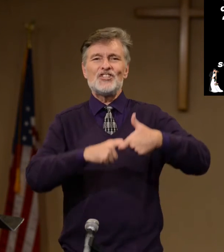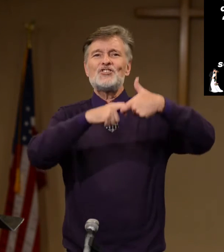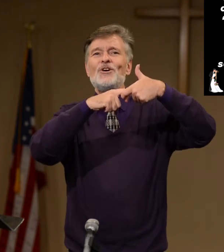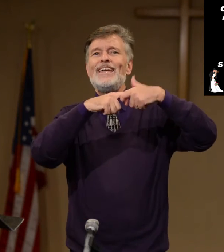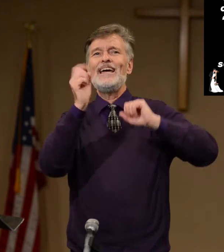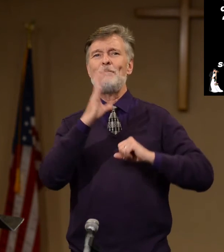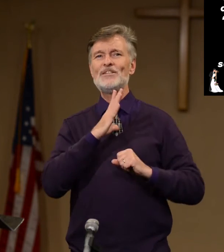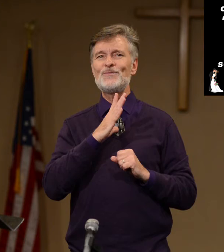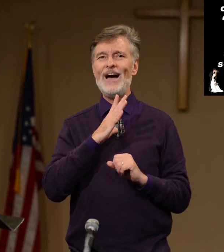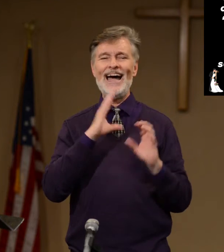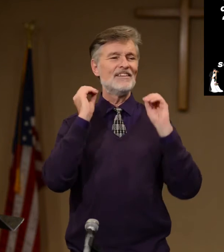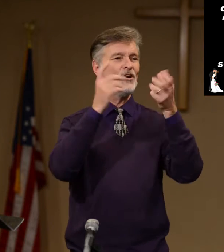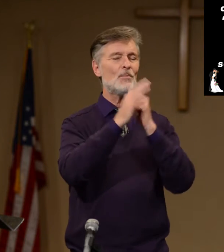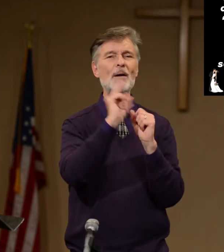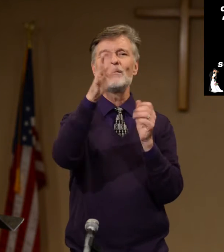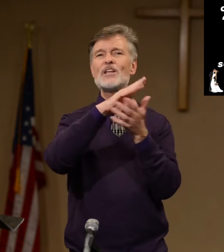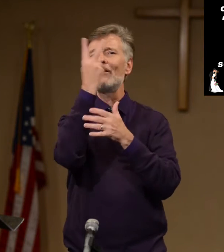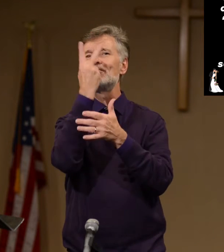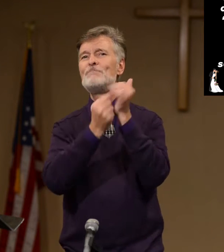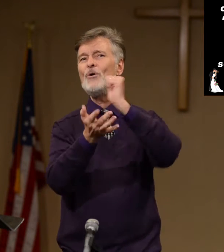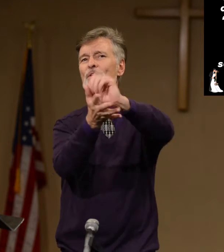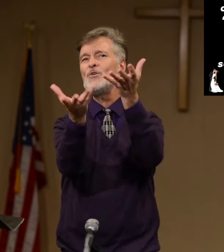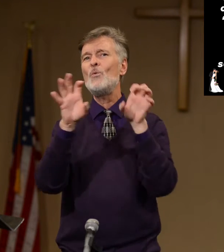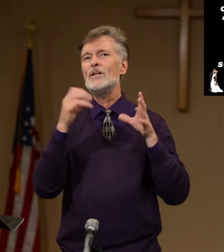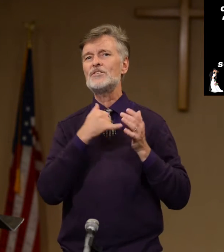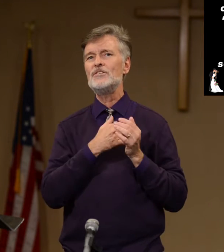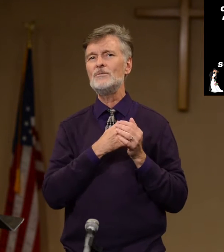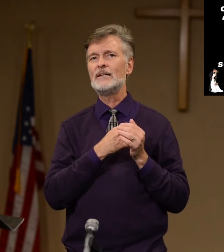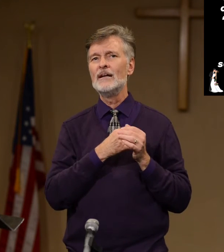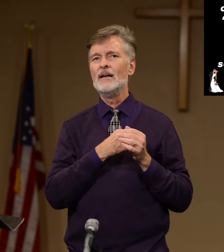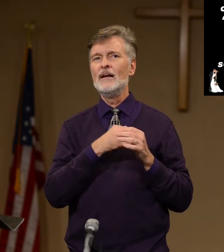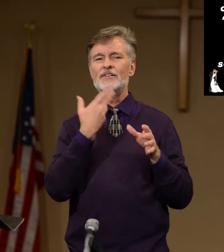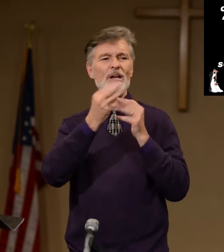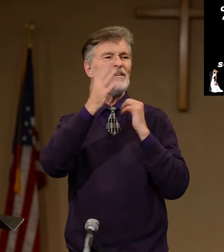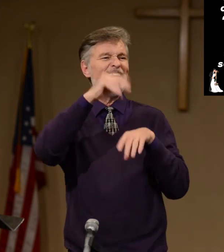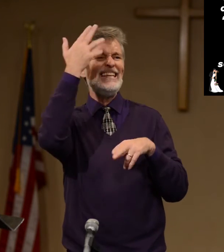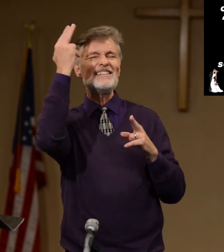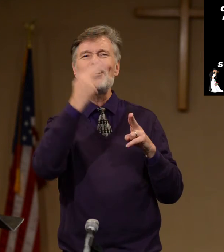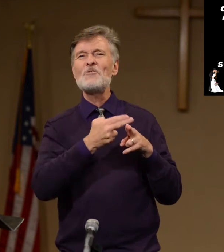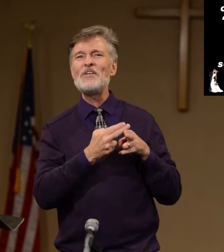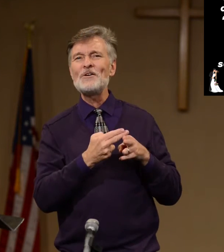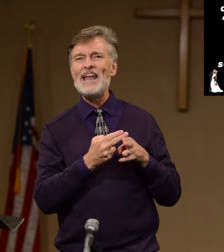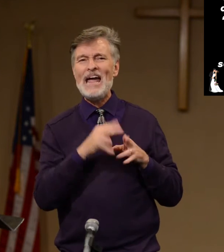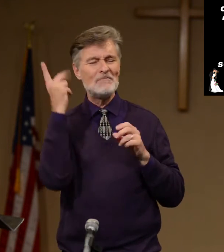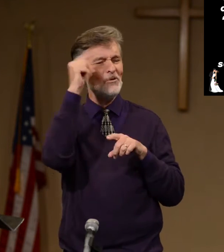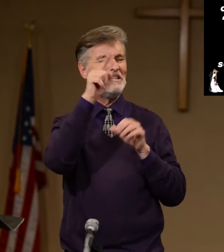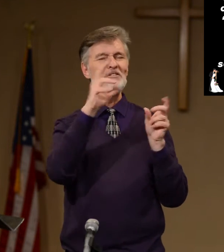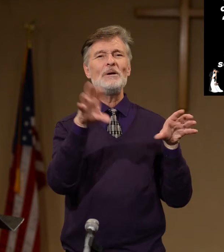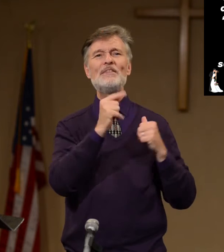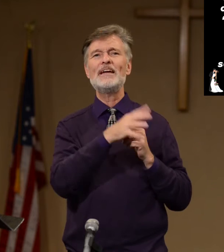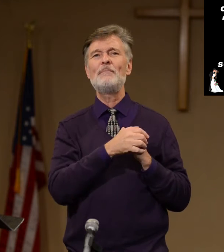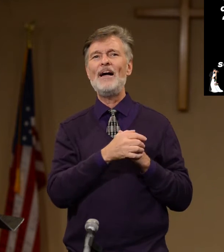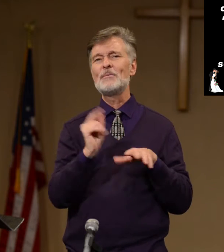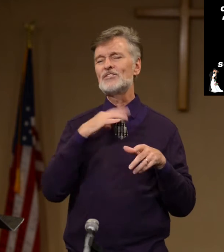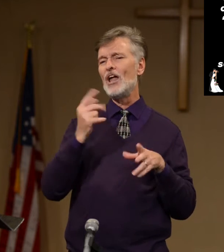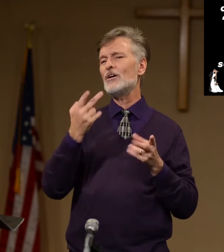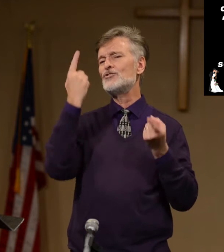just hooking up is fine. No problem, as long as both of you want to do it. Don't even need to know their name. Don't need to know anything about them, as long as you